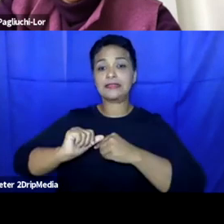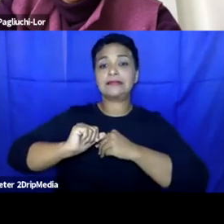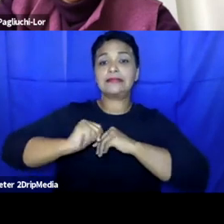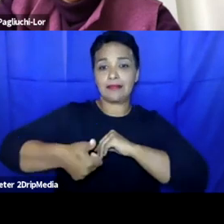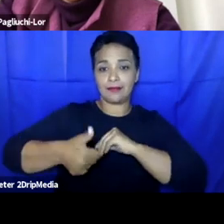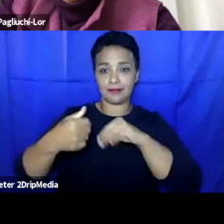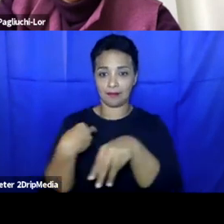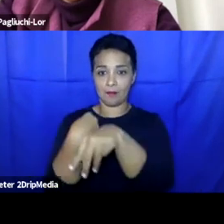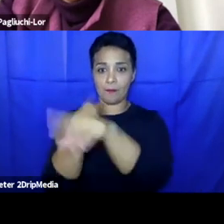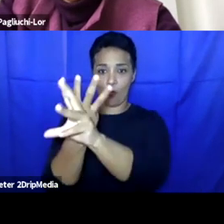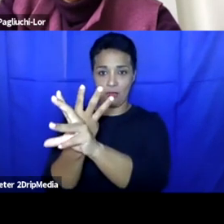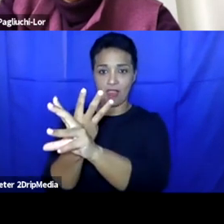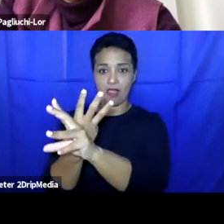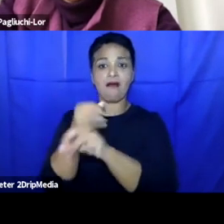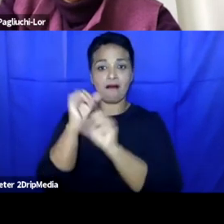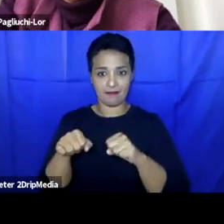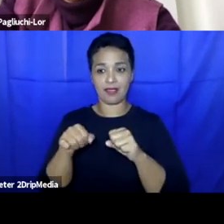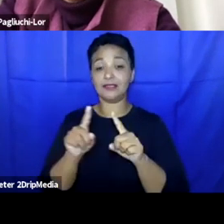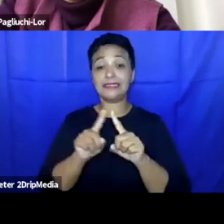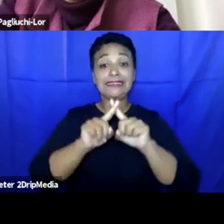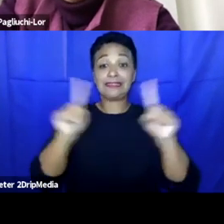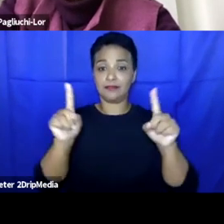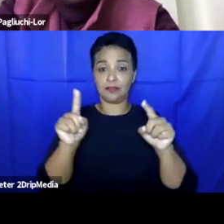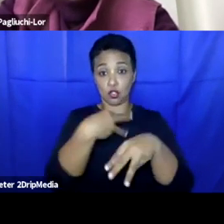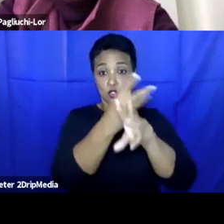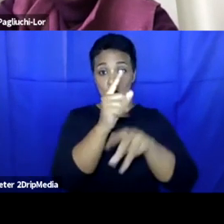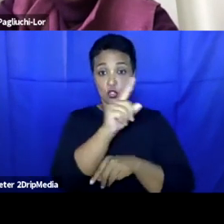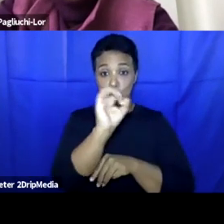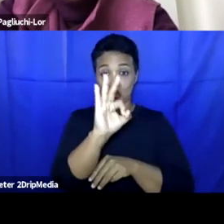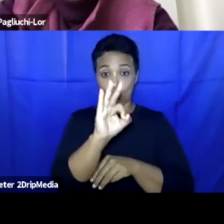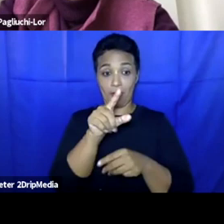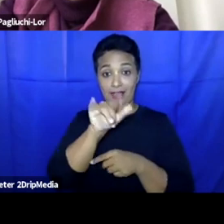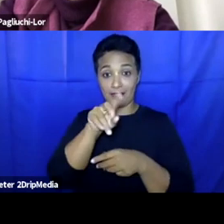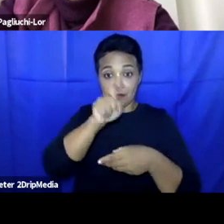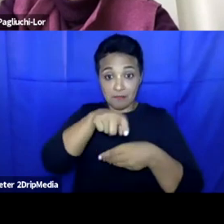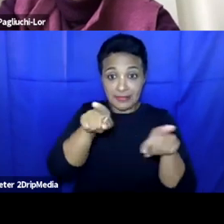for Europe starts on a different Zoom link. But thank you,